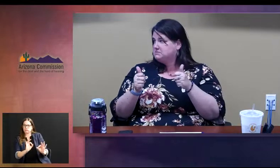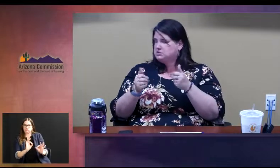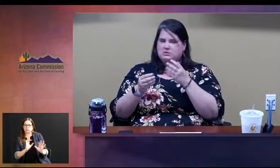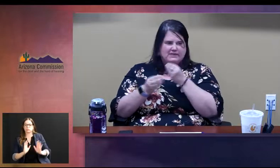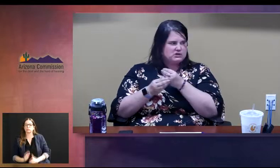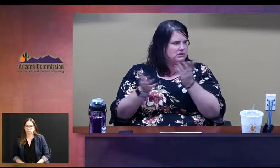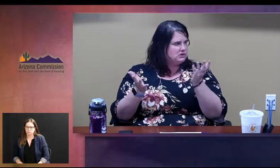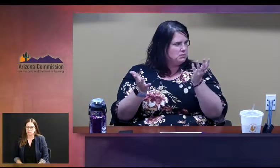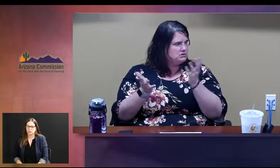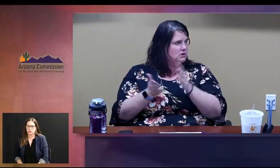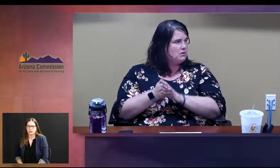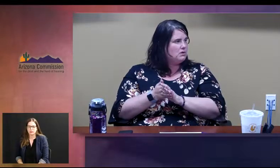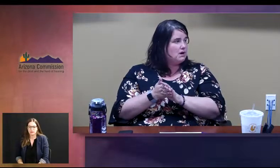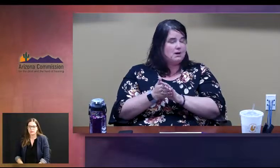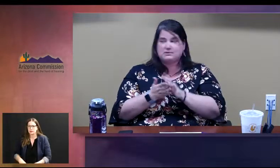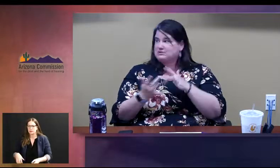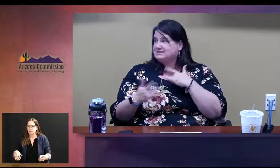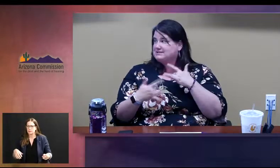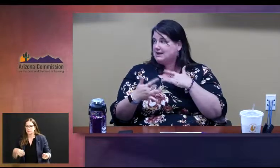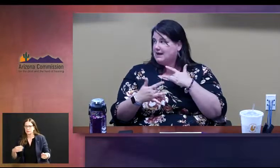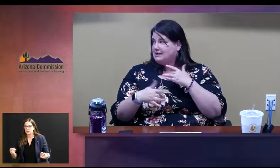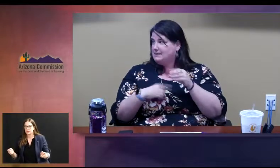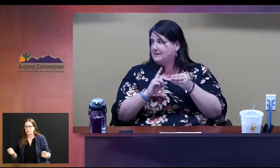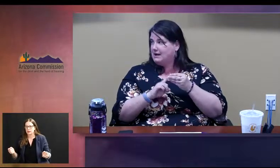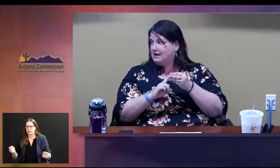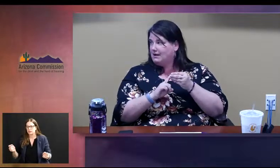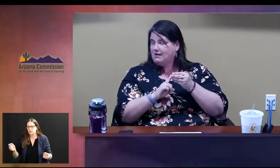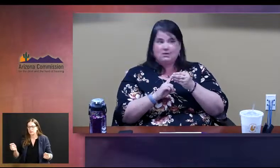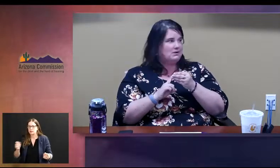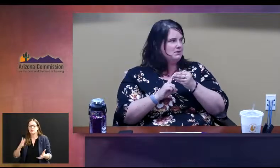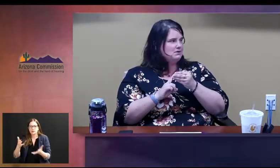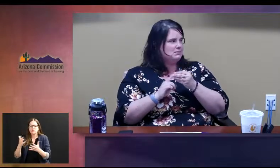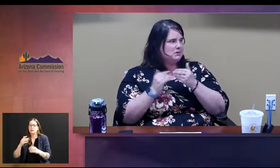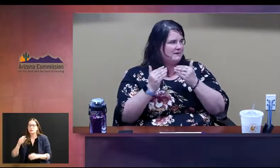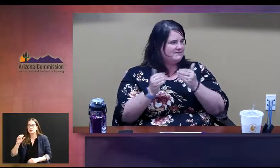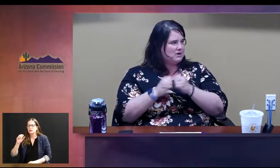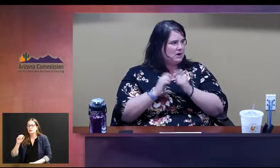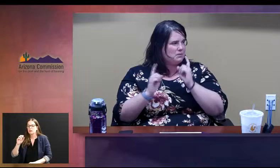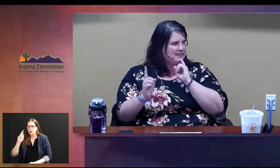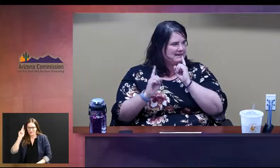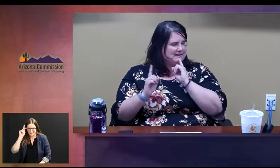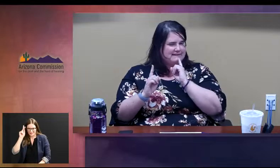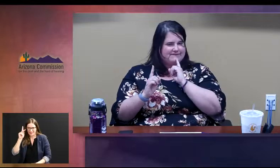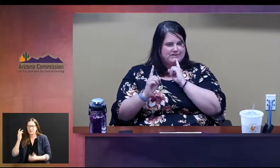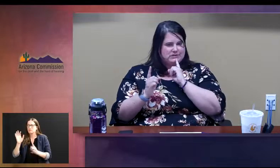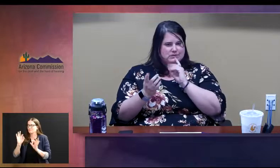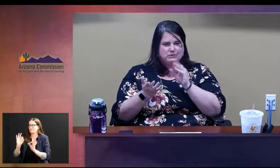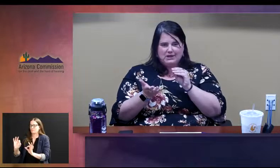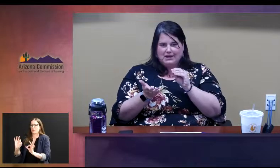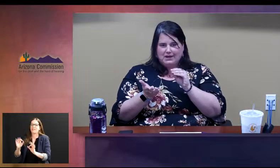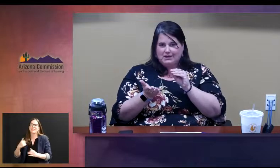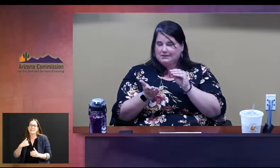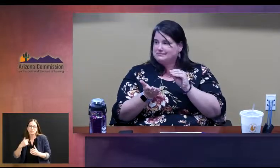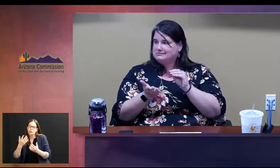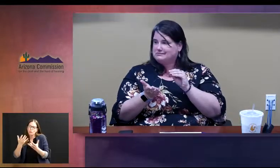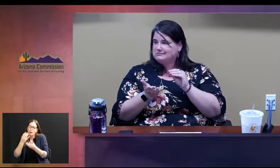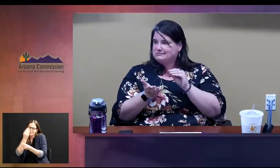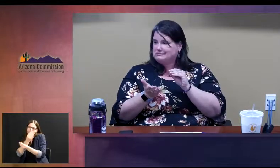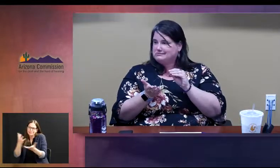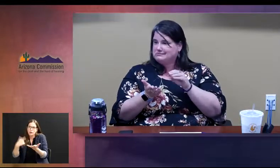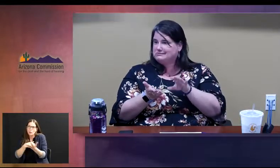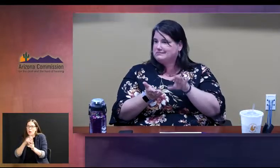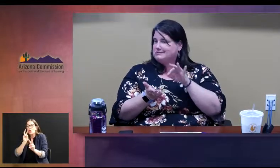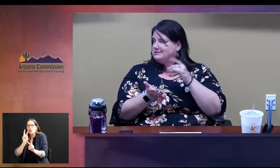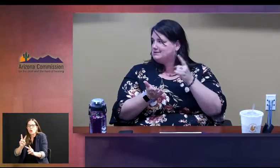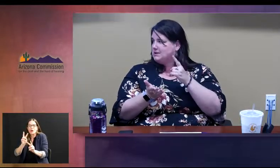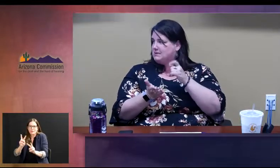This is Commissioner Cienko. Great. Okay, I just wanted to let everyone know we're really excited that we are able to move